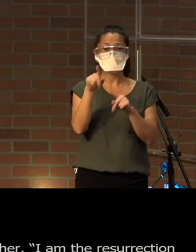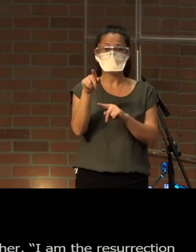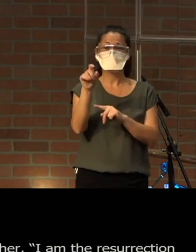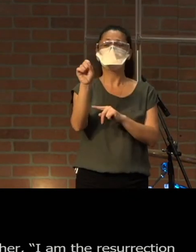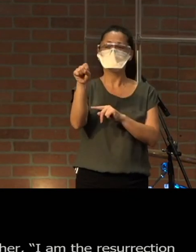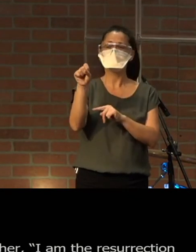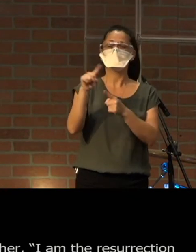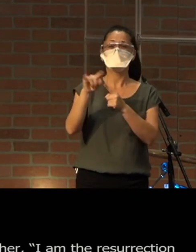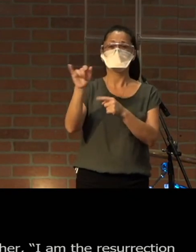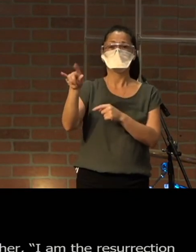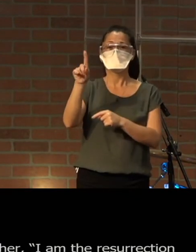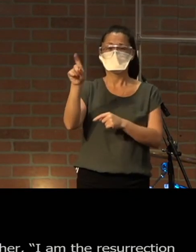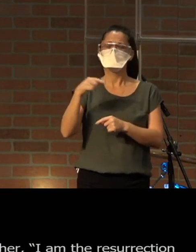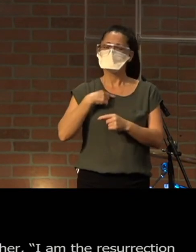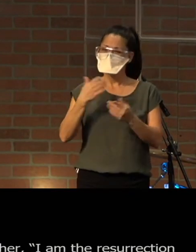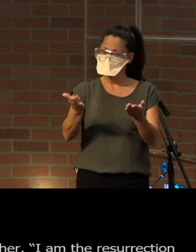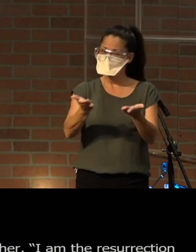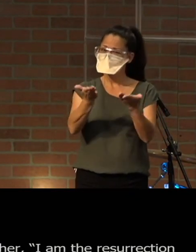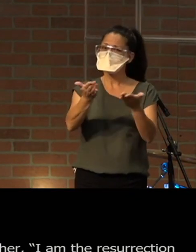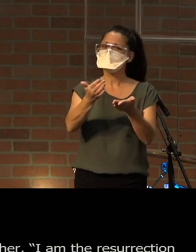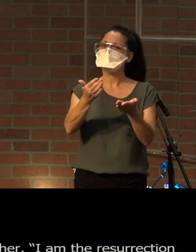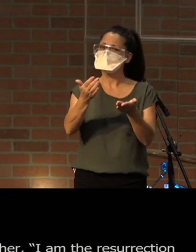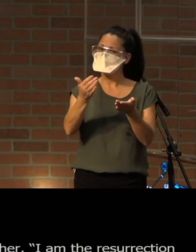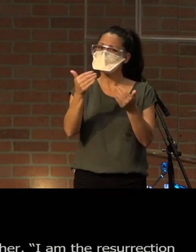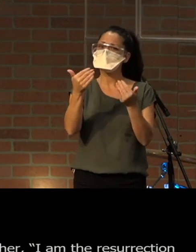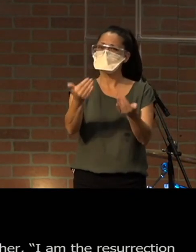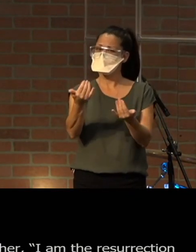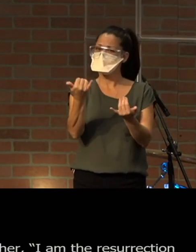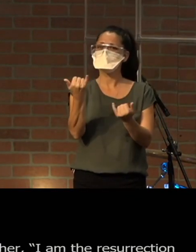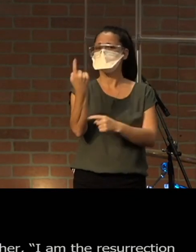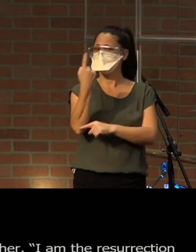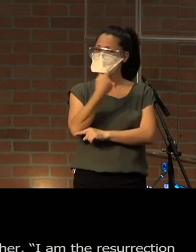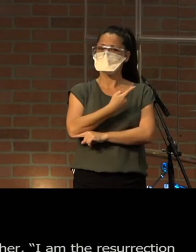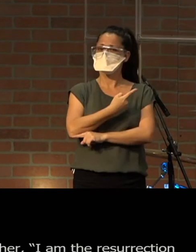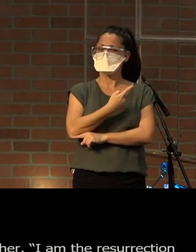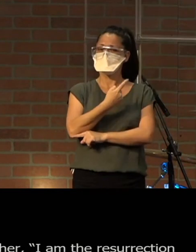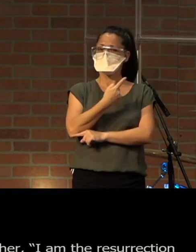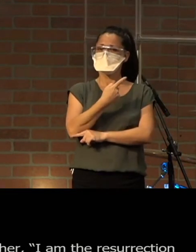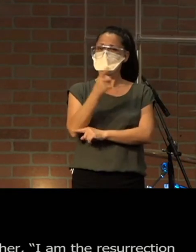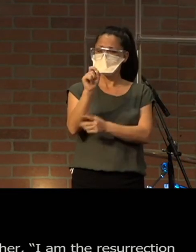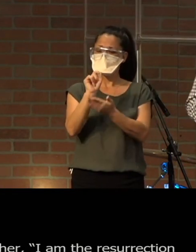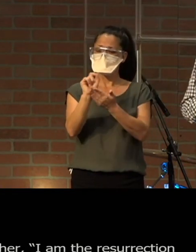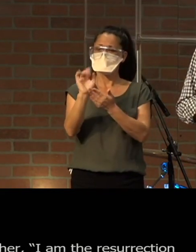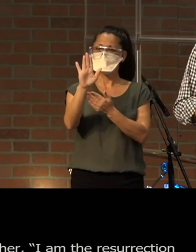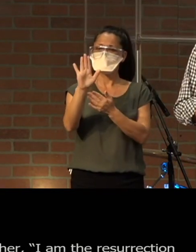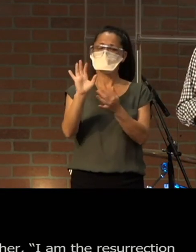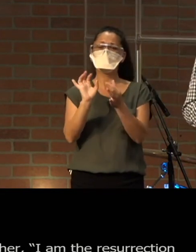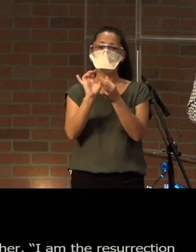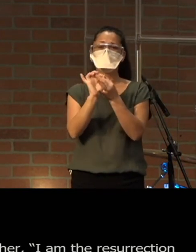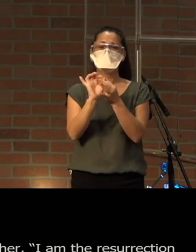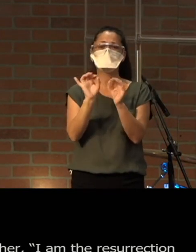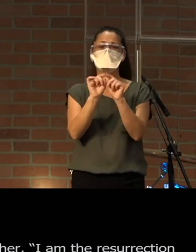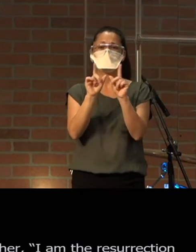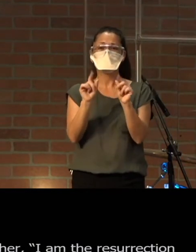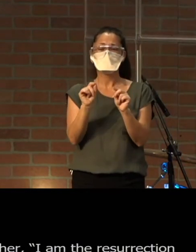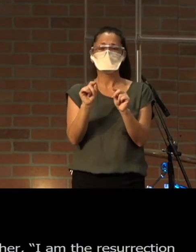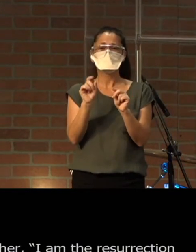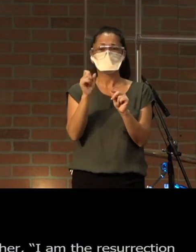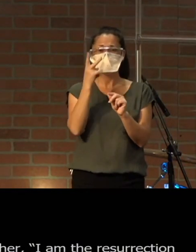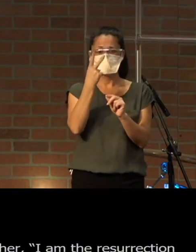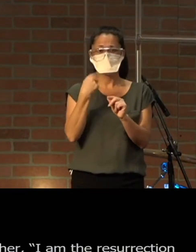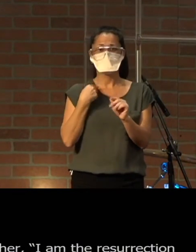to that question, I encourage you to do so today. You can mark it on your Connect card. You can see me